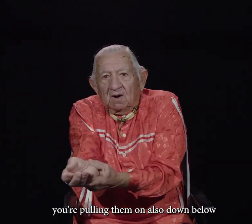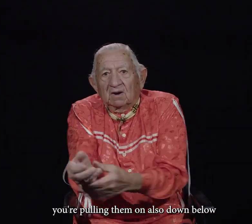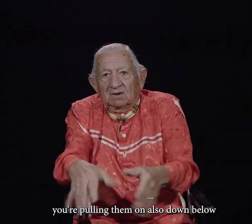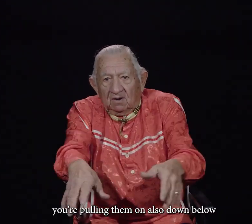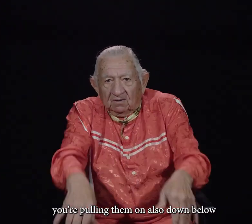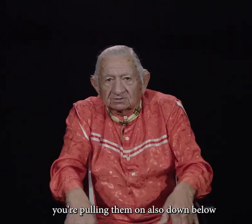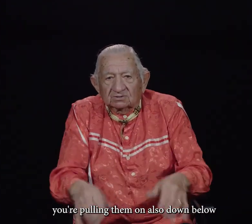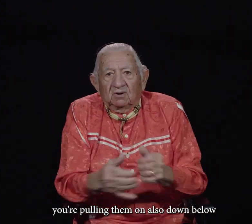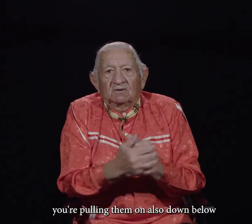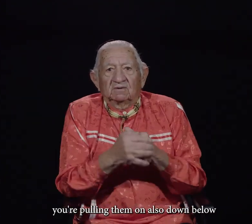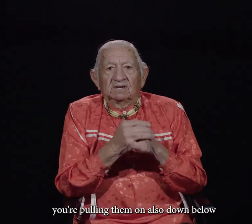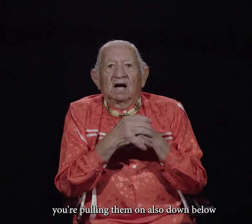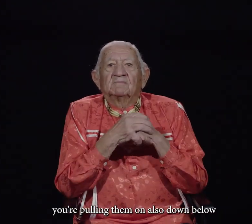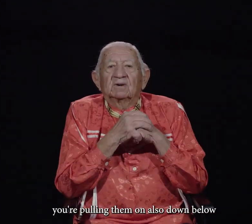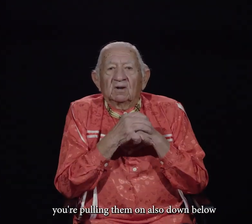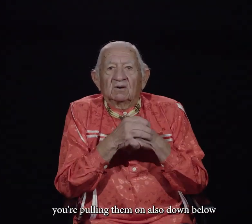on also down below.